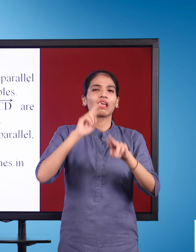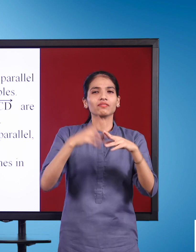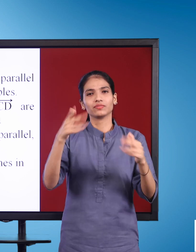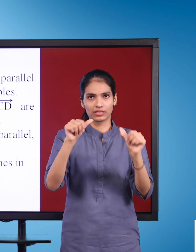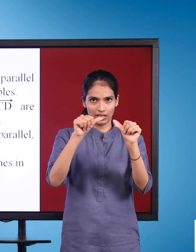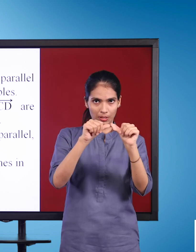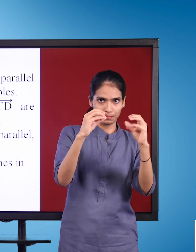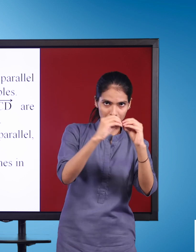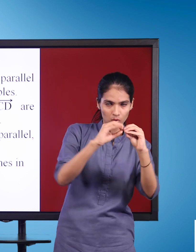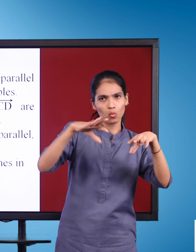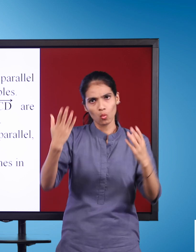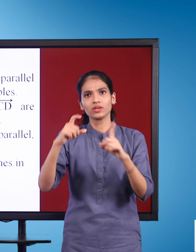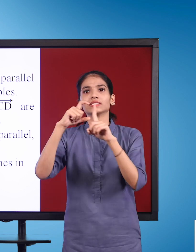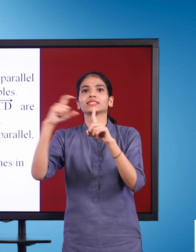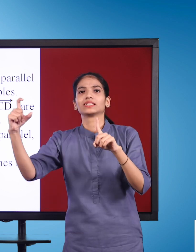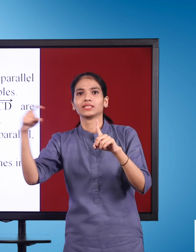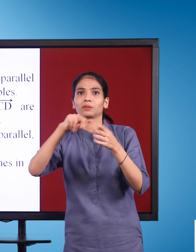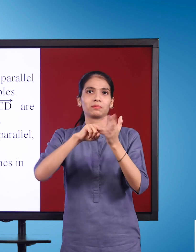If two lines AB and CD are